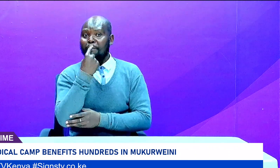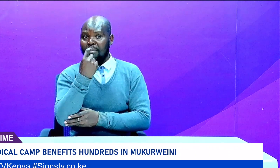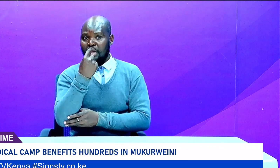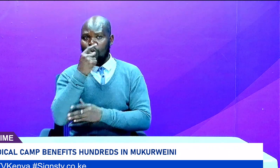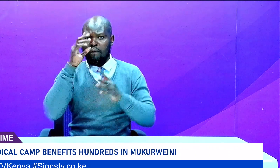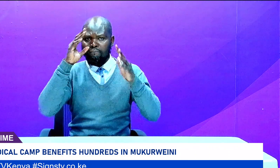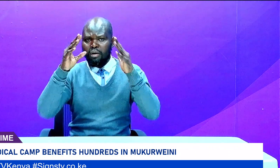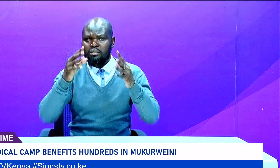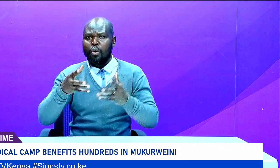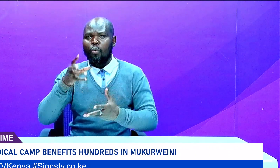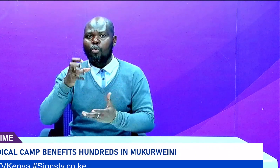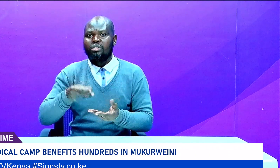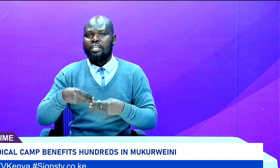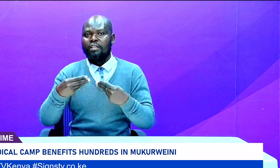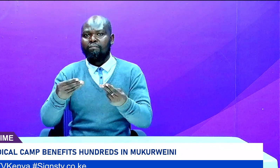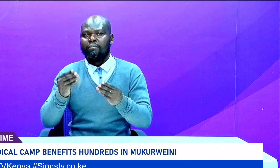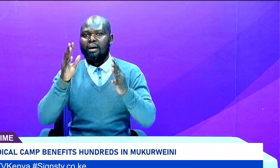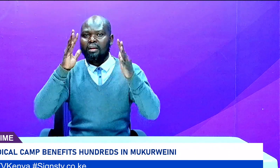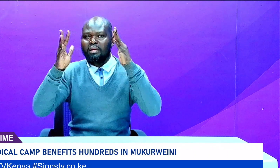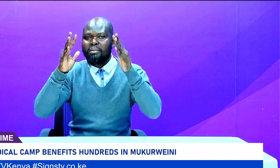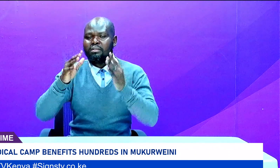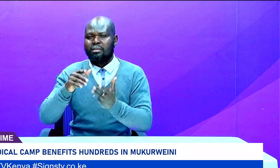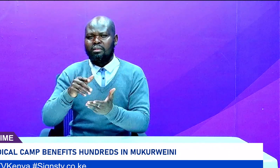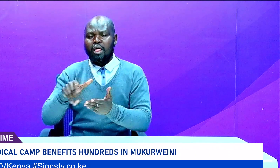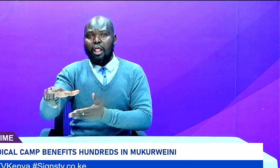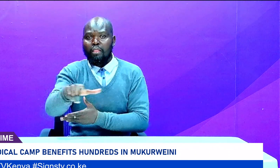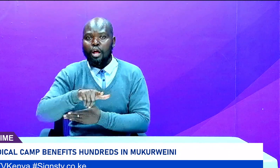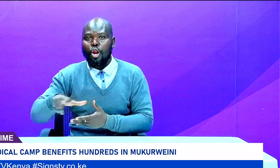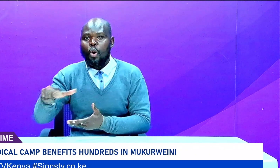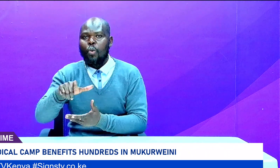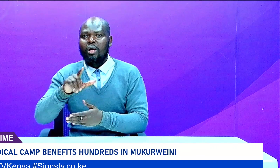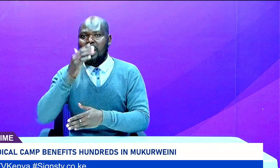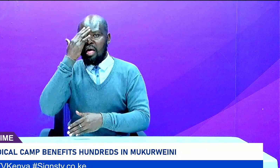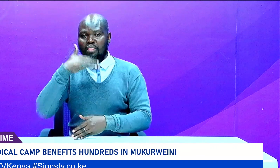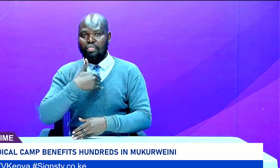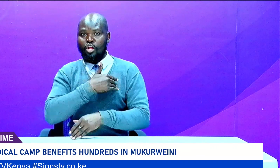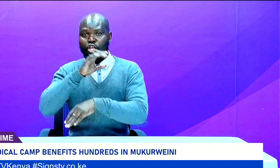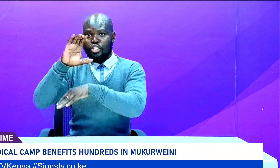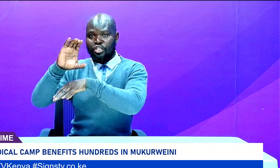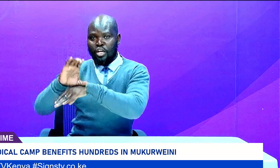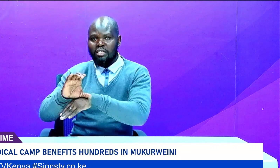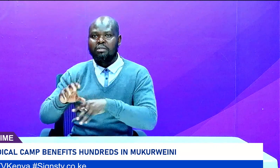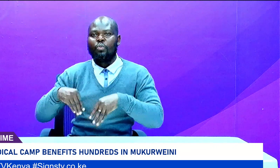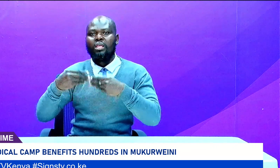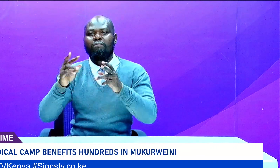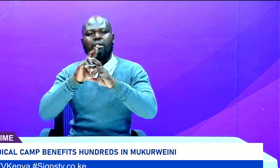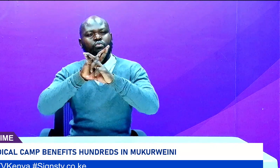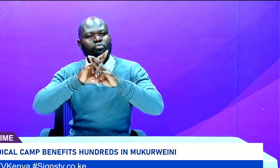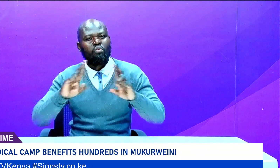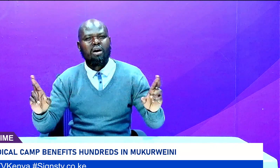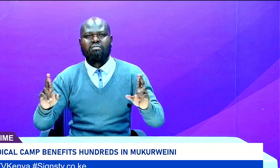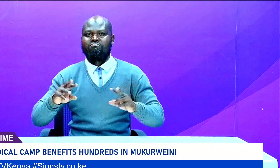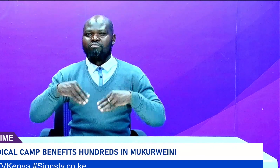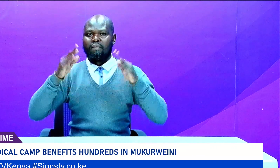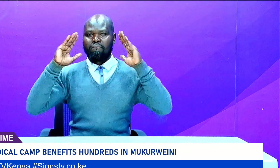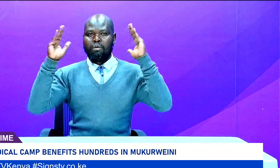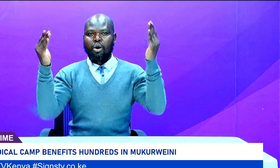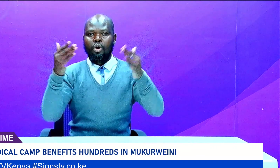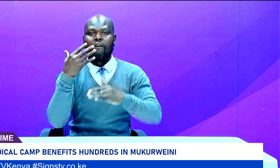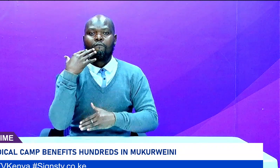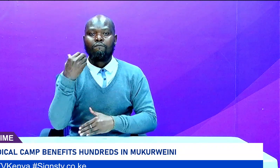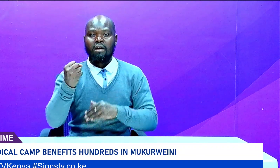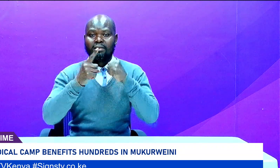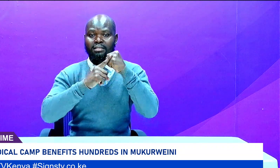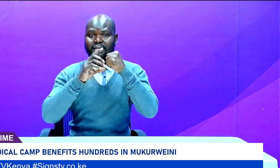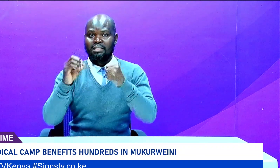hypertension, arthritis, and respiratory conditions. The medical initiative